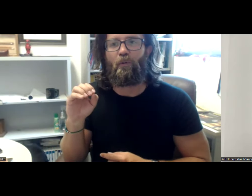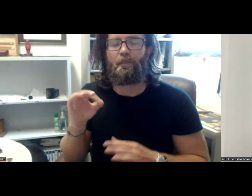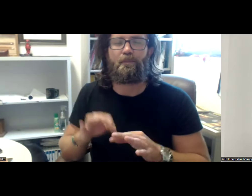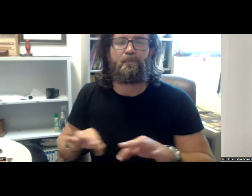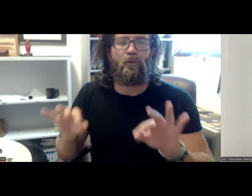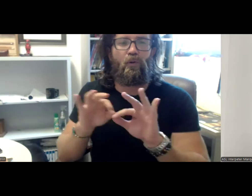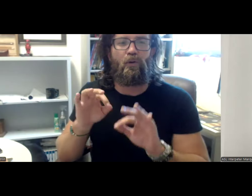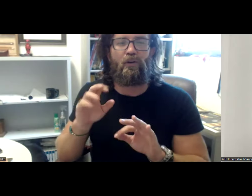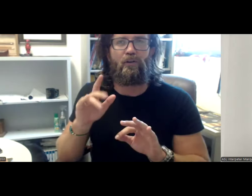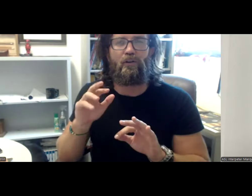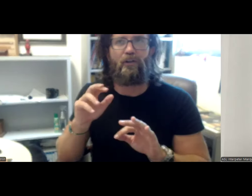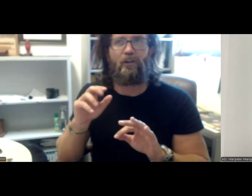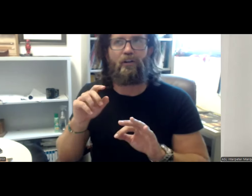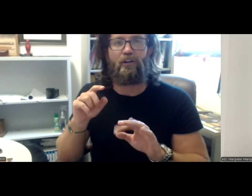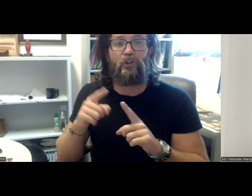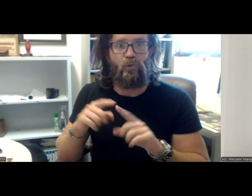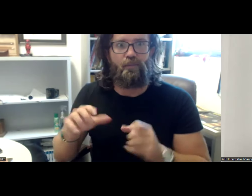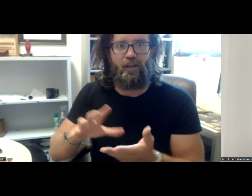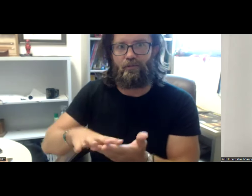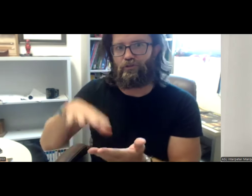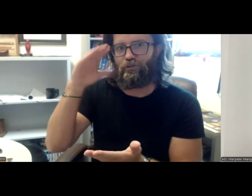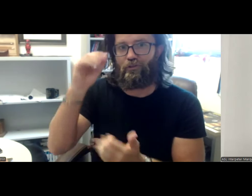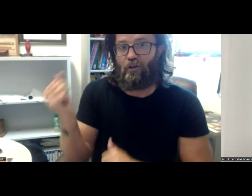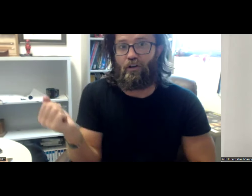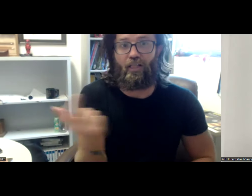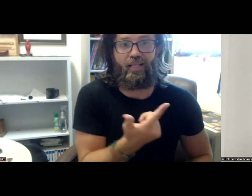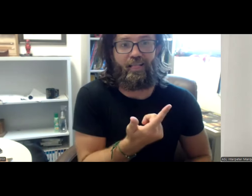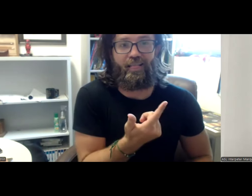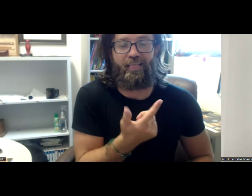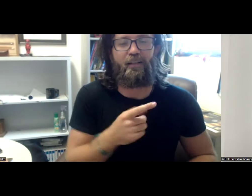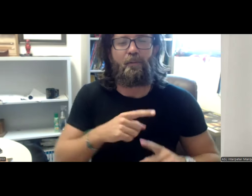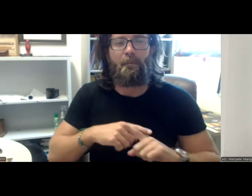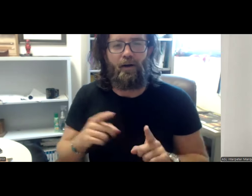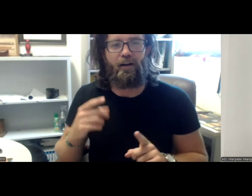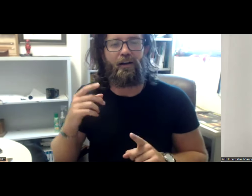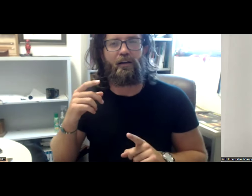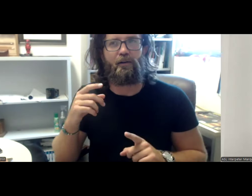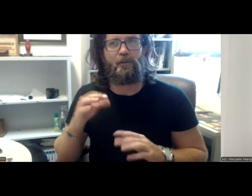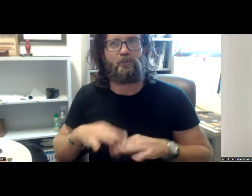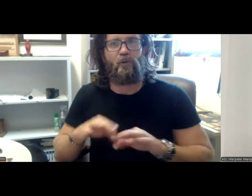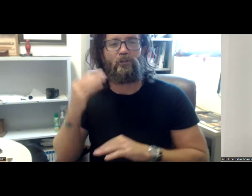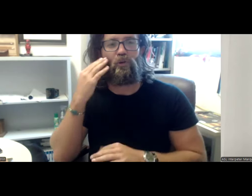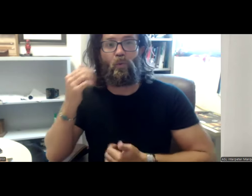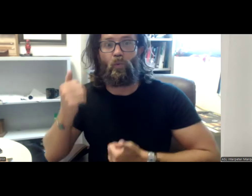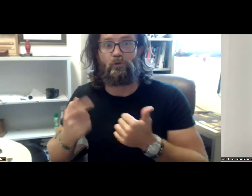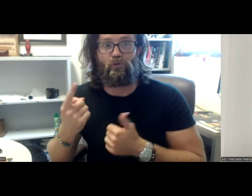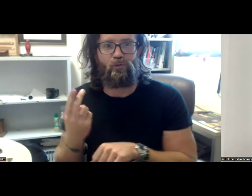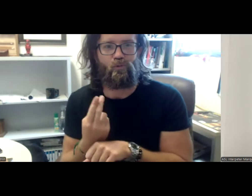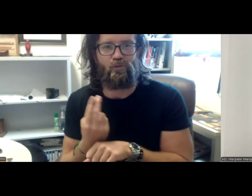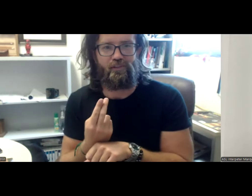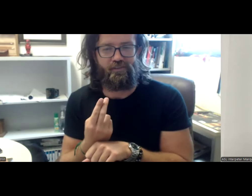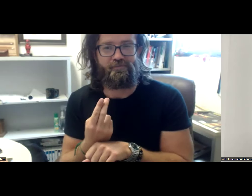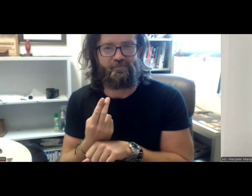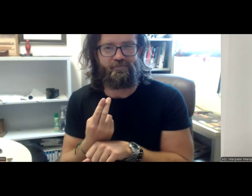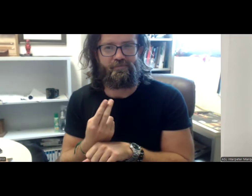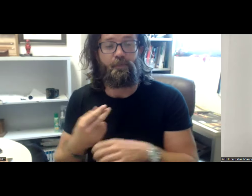the bent V on the chin. So it's important you're able to learn all of the variations, but